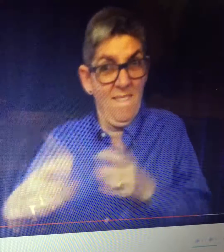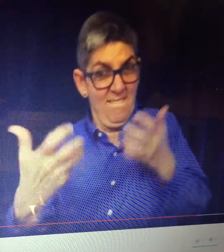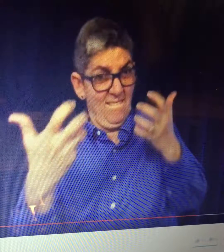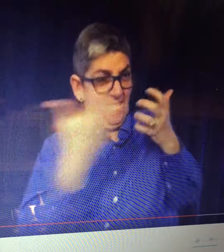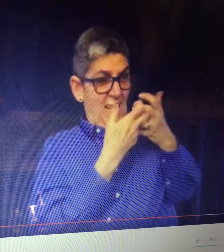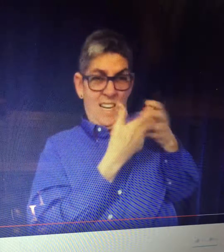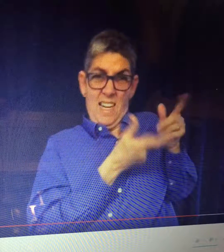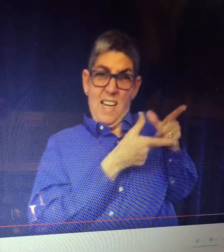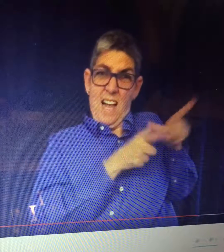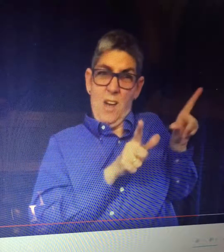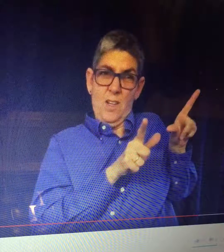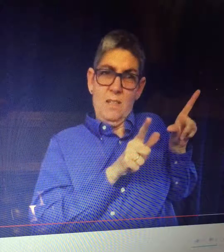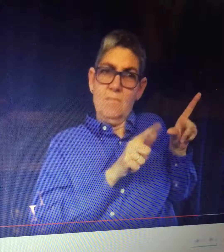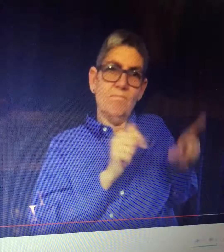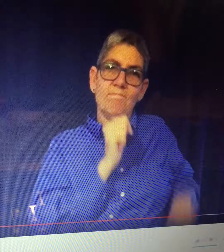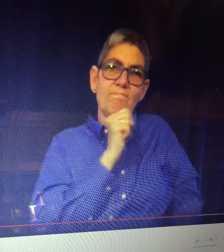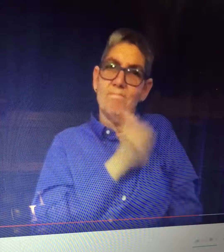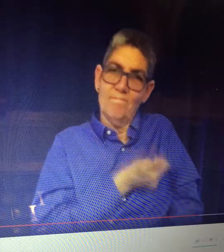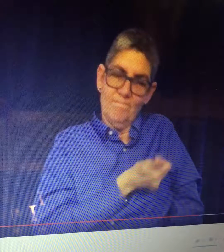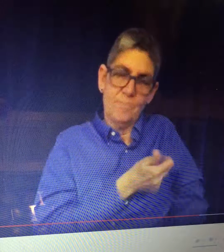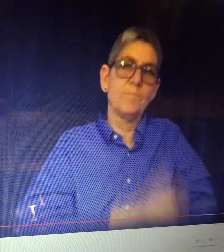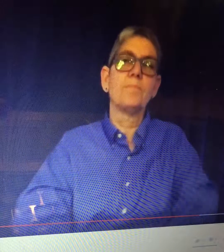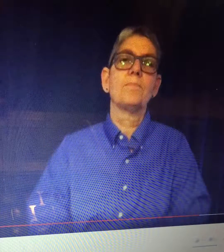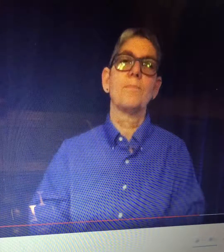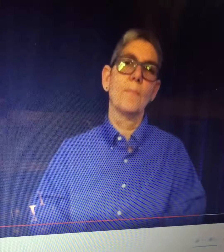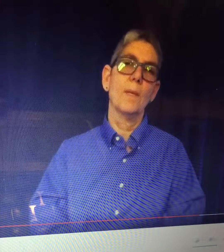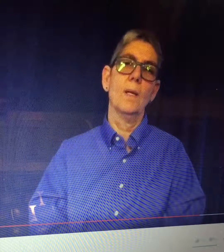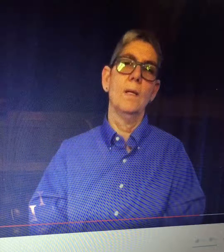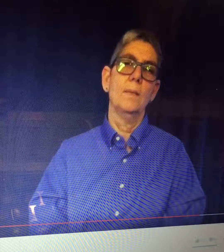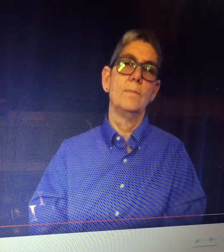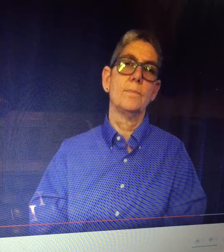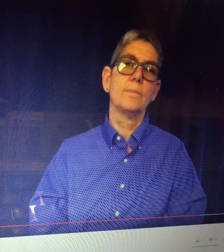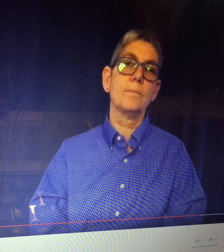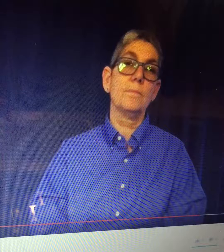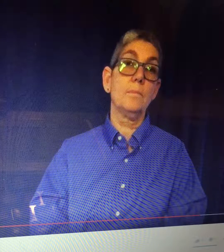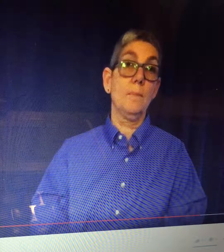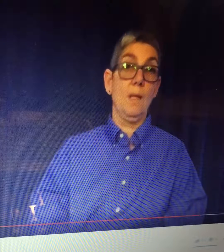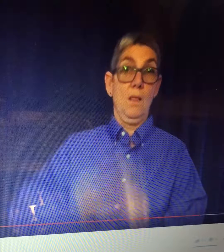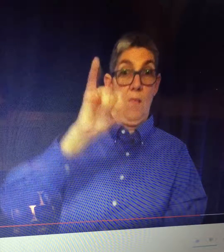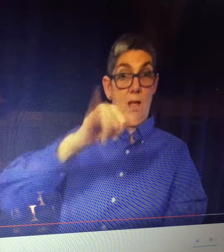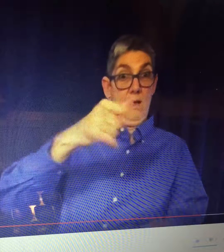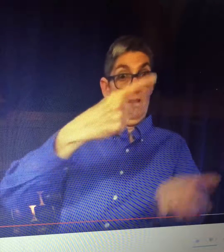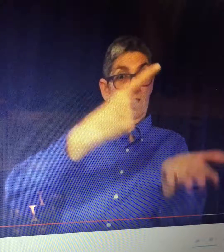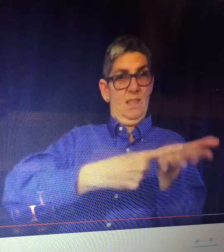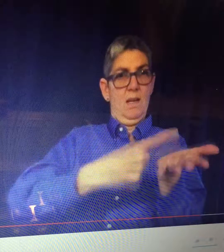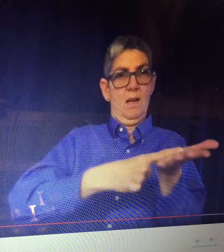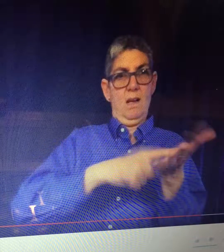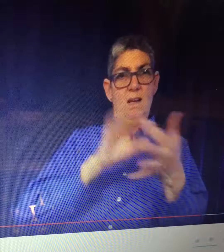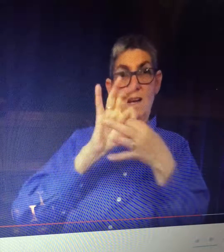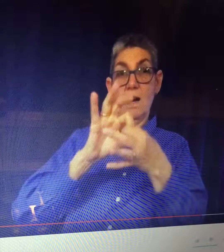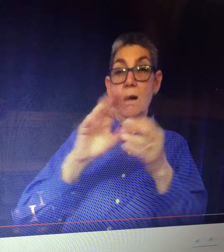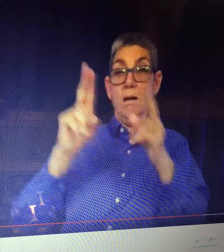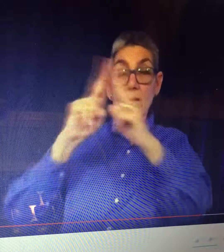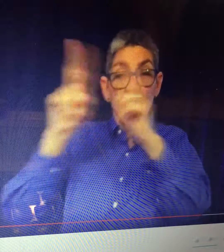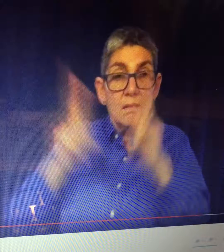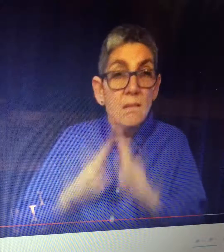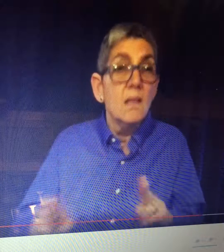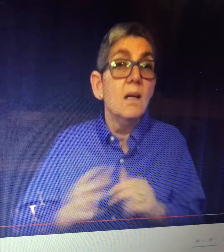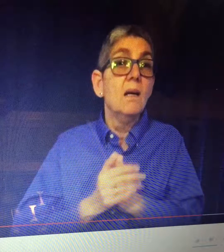So that's very neat how it all matches together, different languages, but it's not quite the same. So in this discussion, as